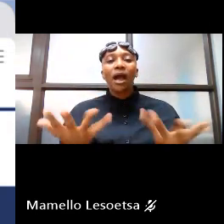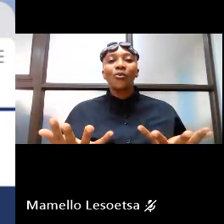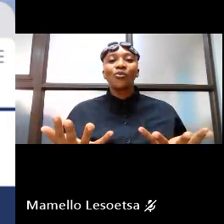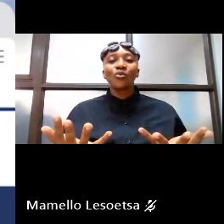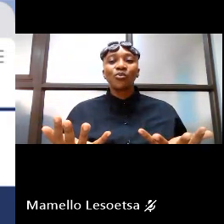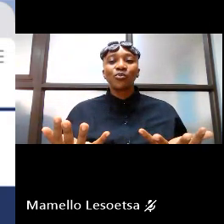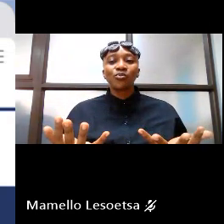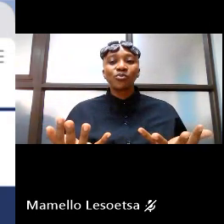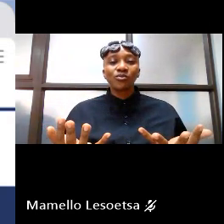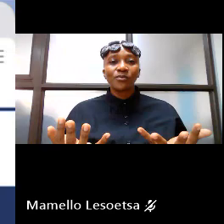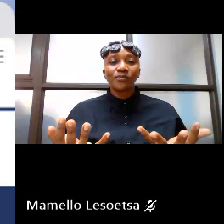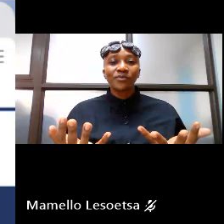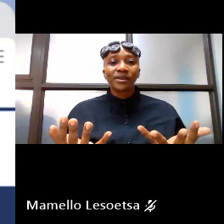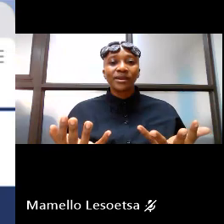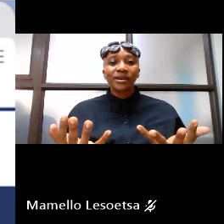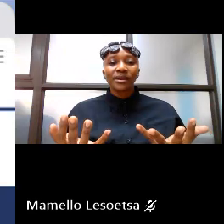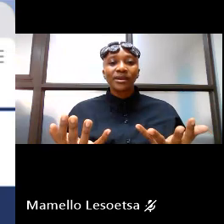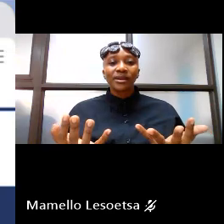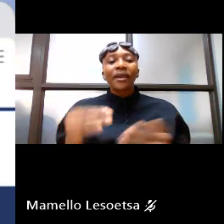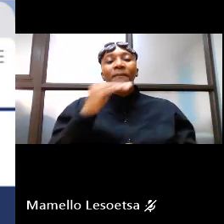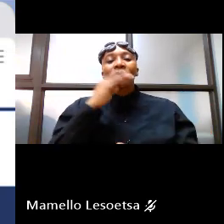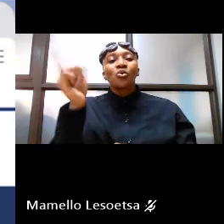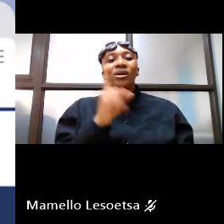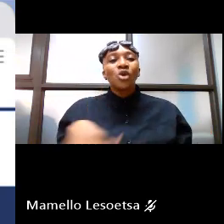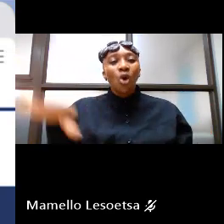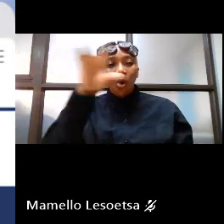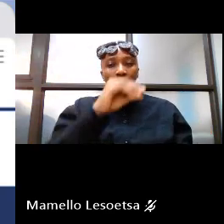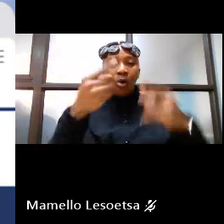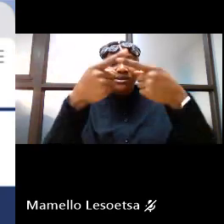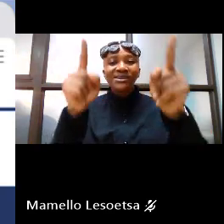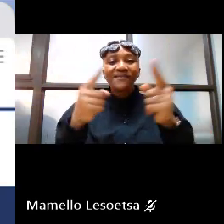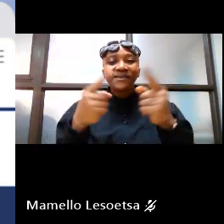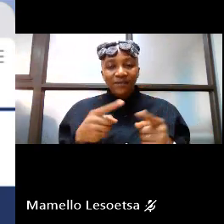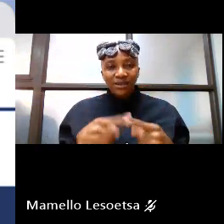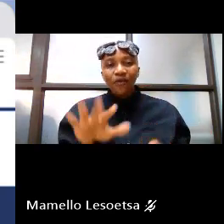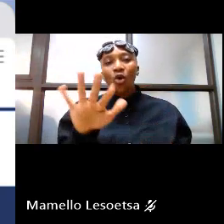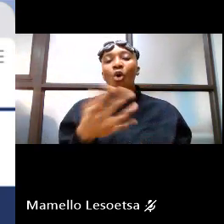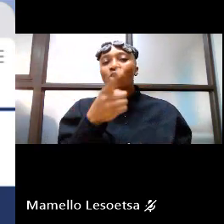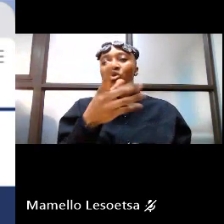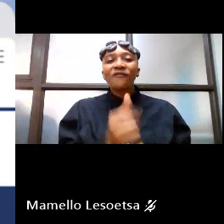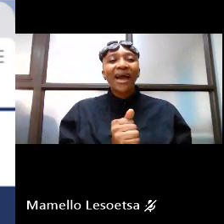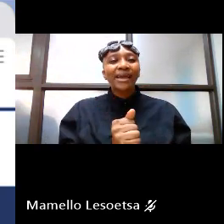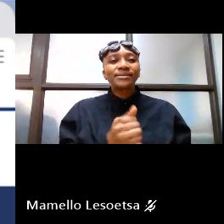how they come together or are different, or if you find any things that